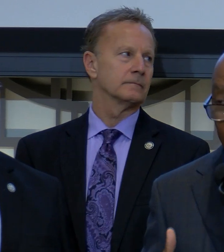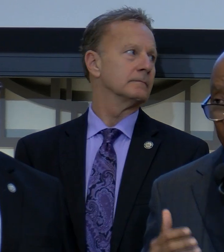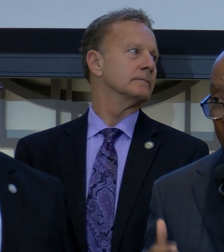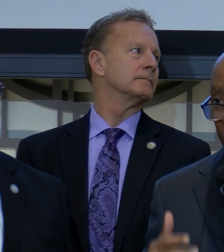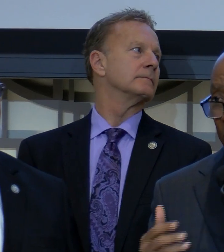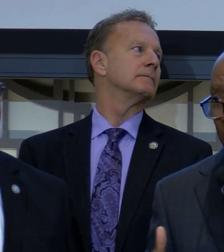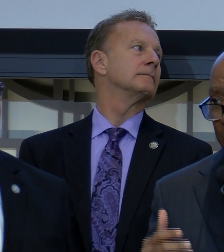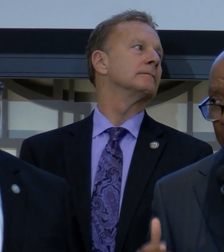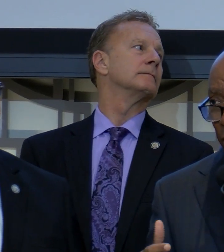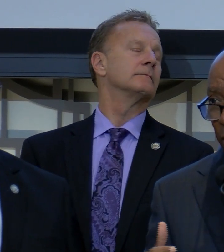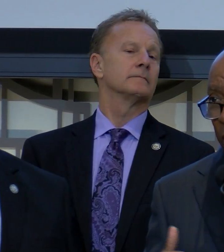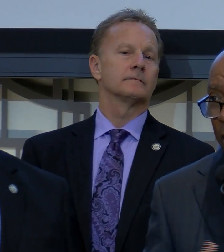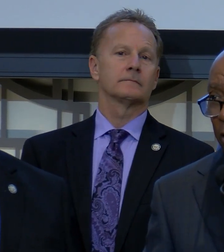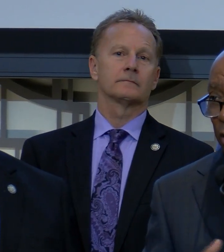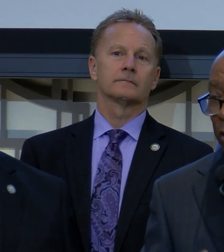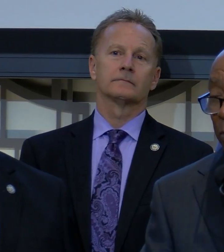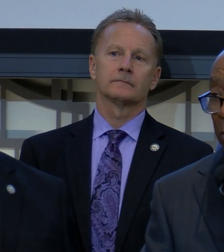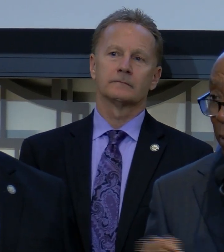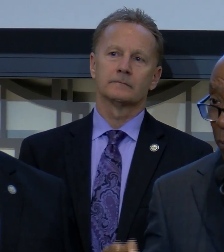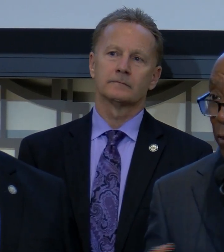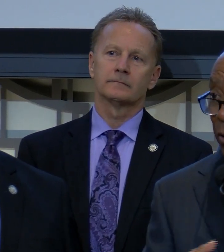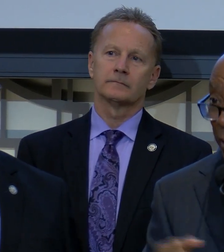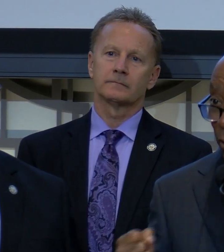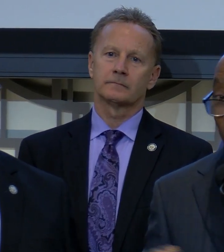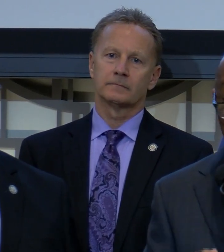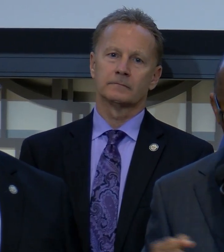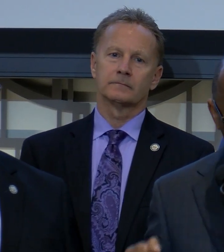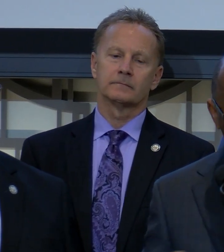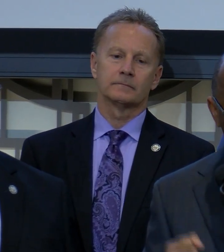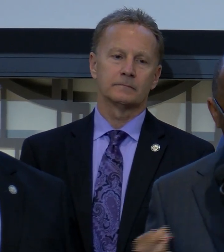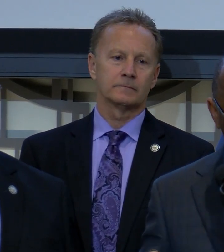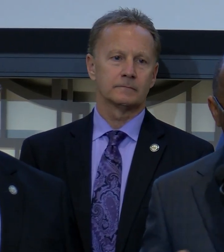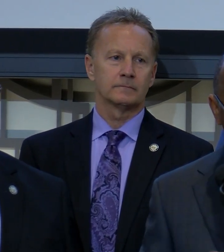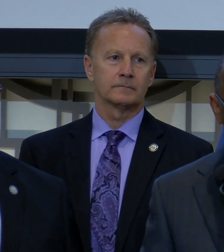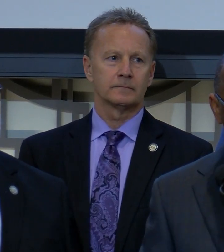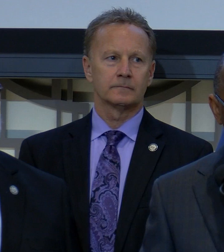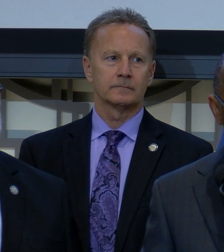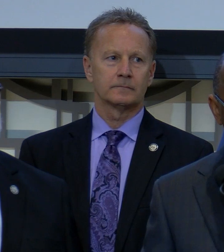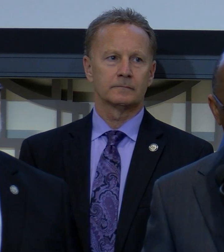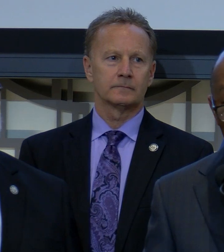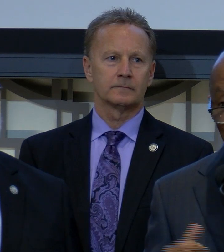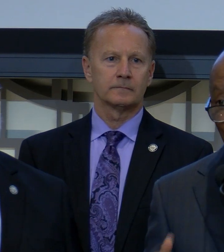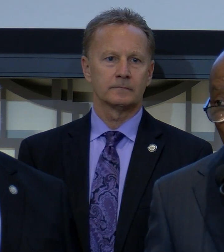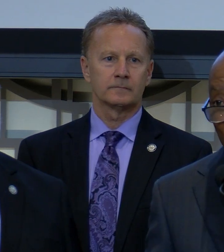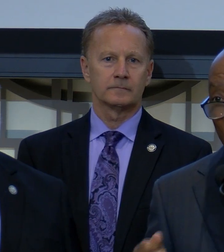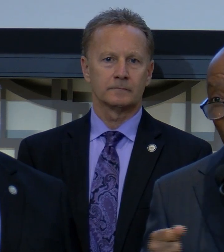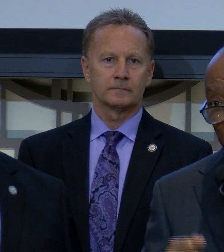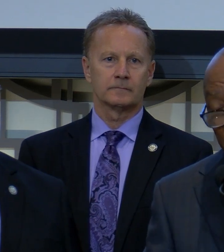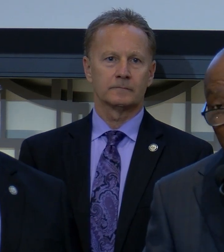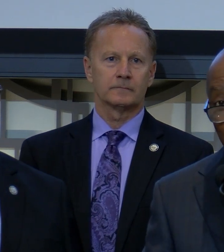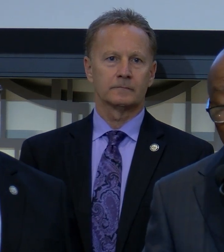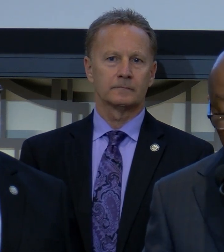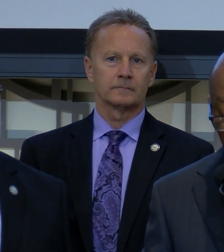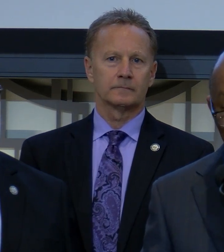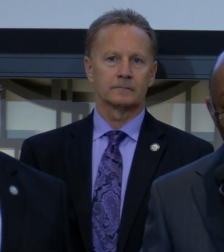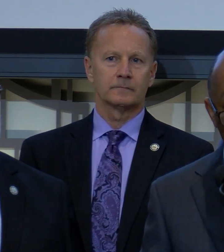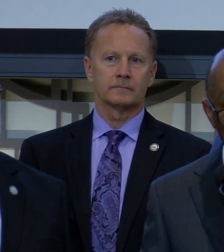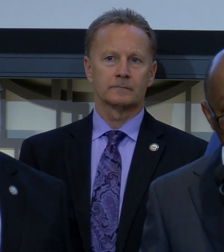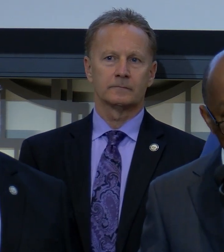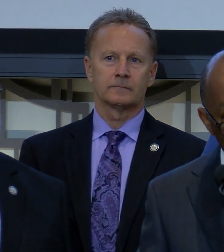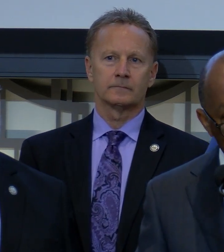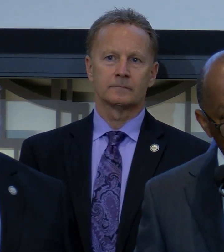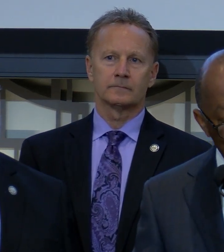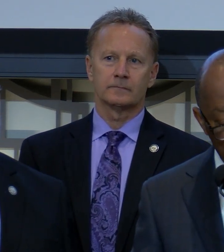sanitizers, things of that nature. It's just that people are purchasing quite a bit, and then they simply have to go and restock.